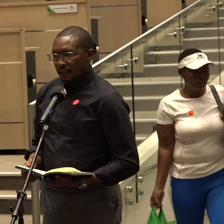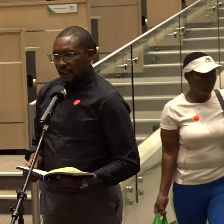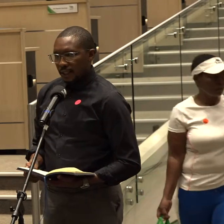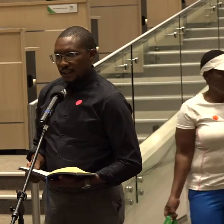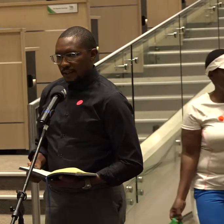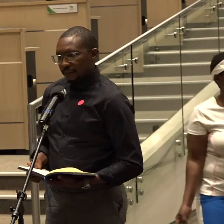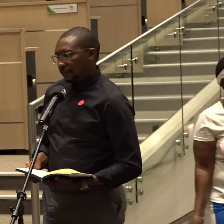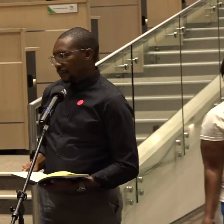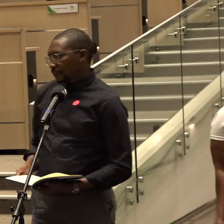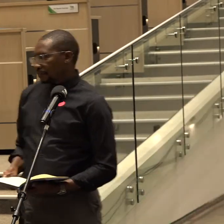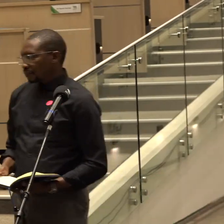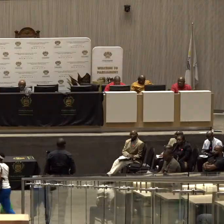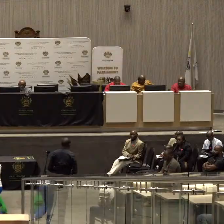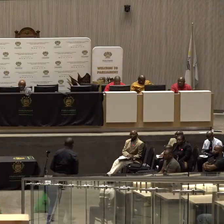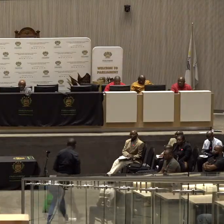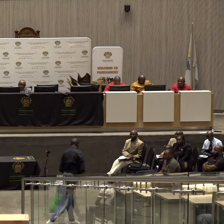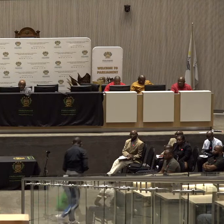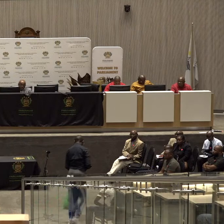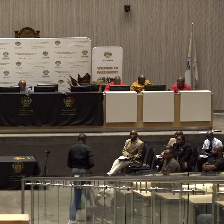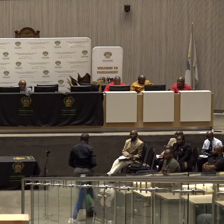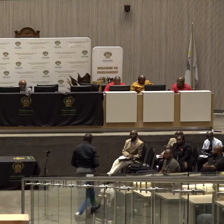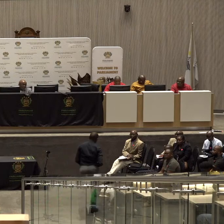not cancer